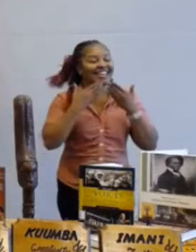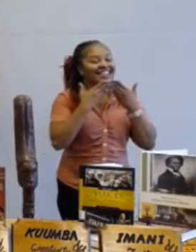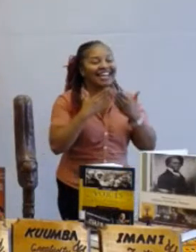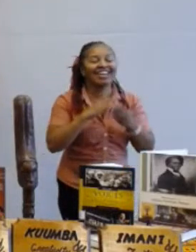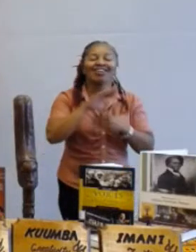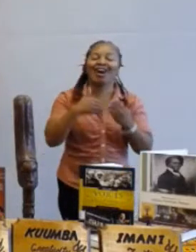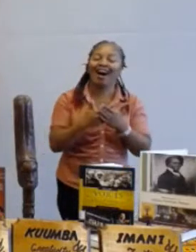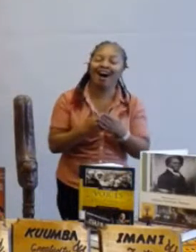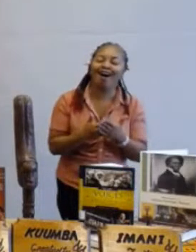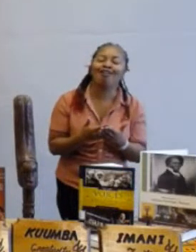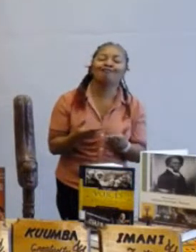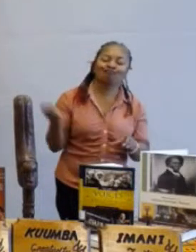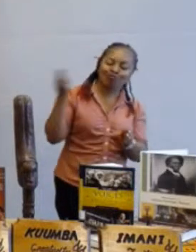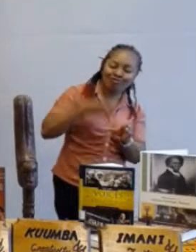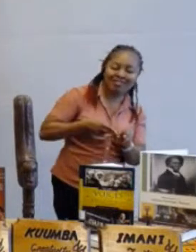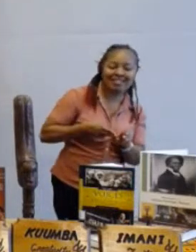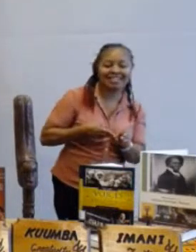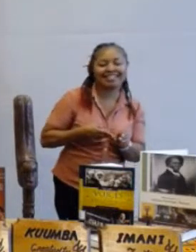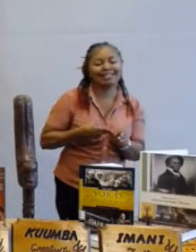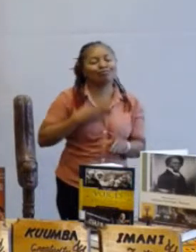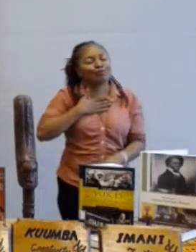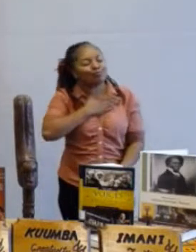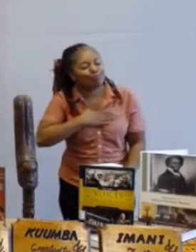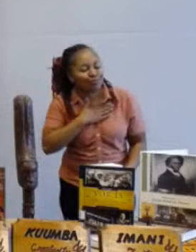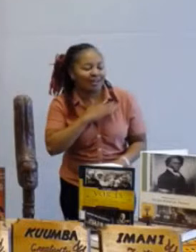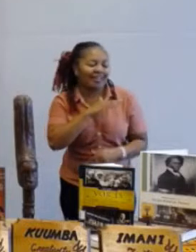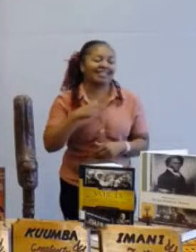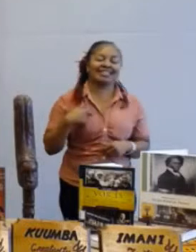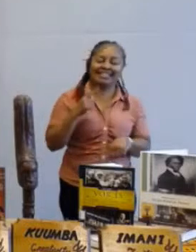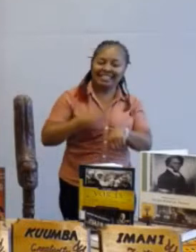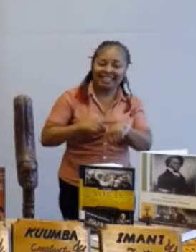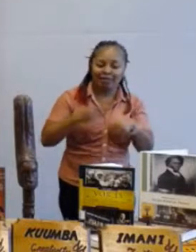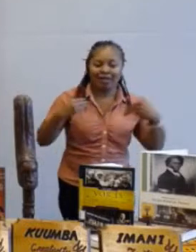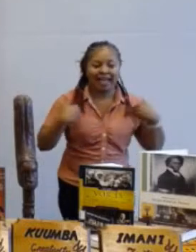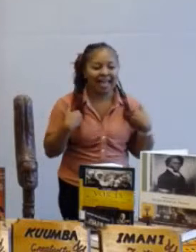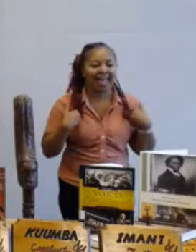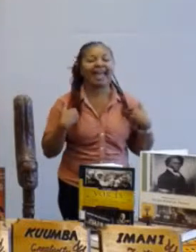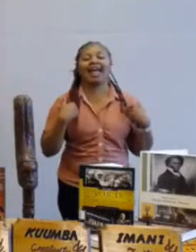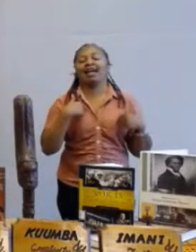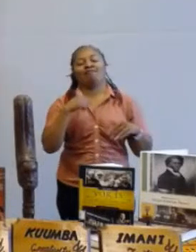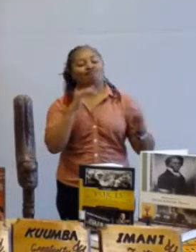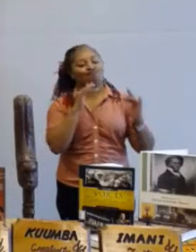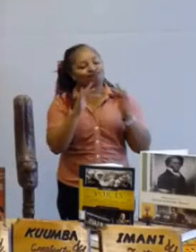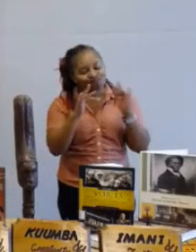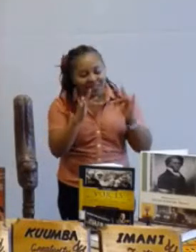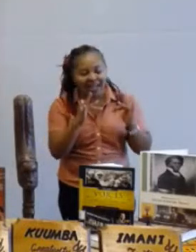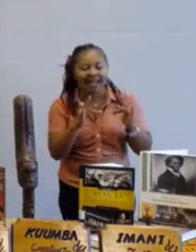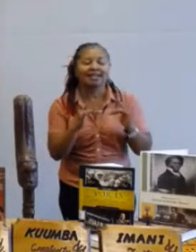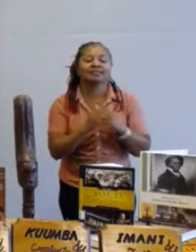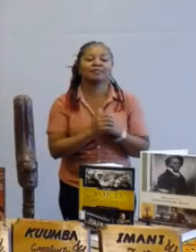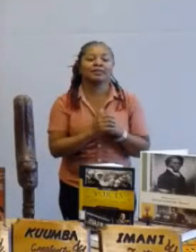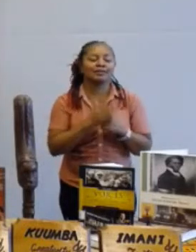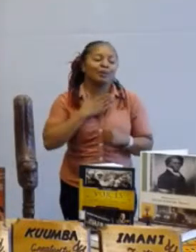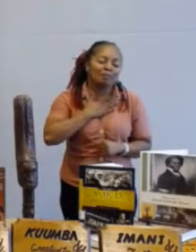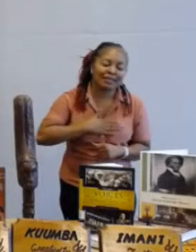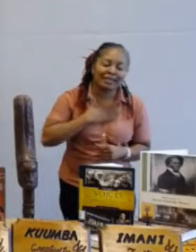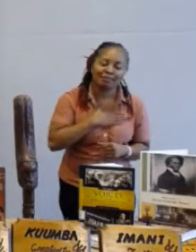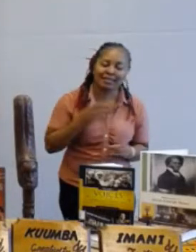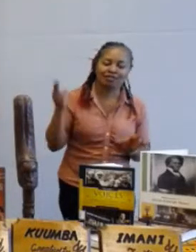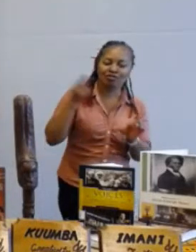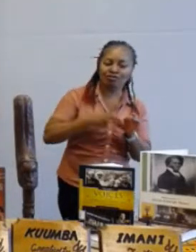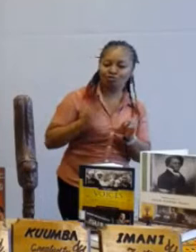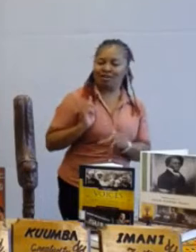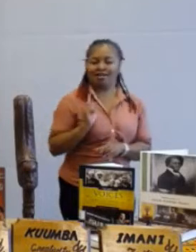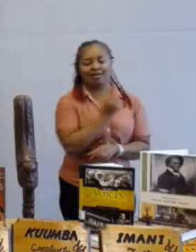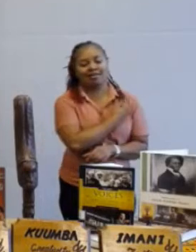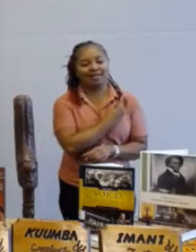Thank you all for joining us. We have appreciated the time we've had together with you live, with you virtually. And please join